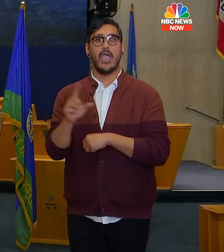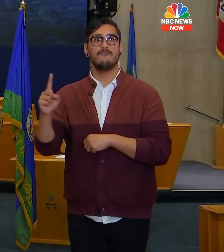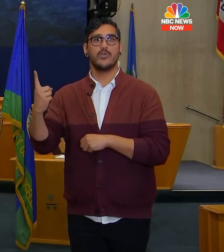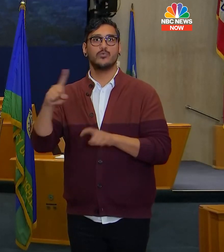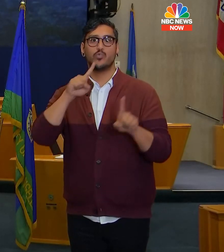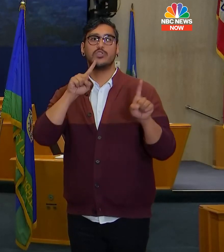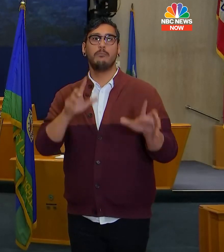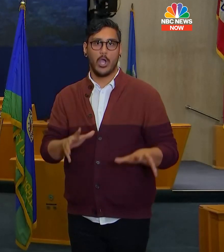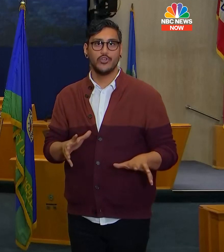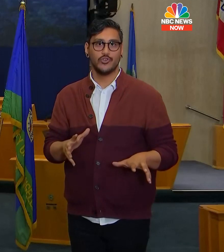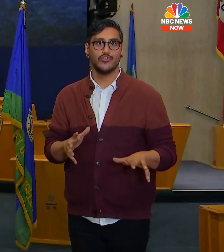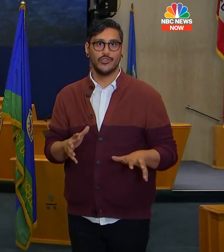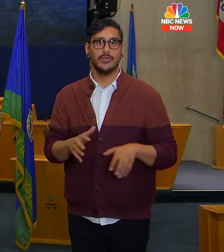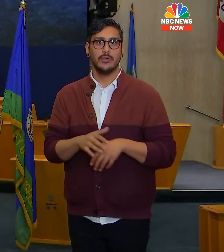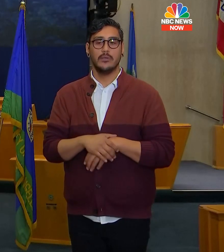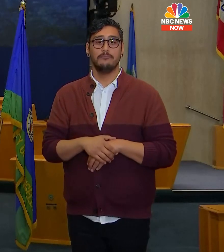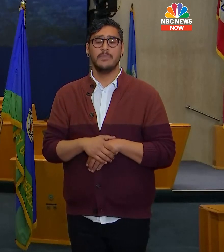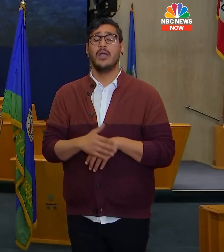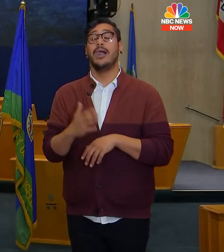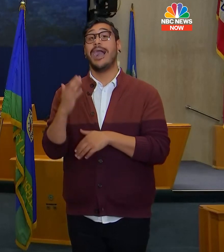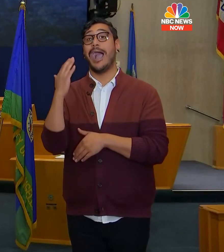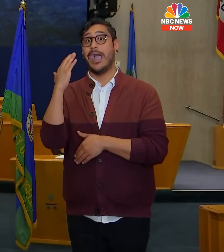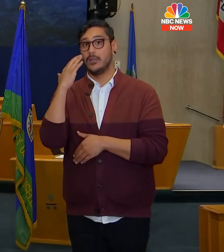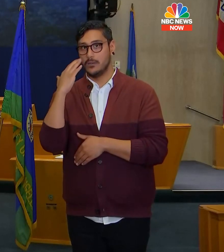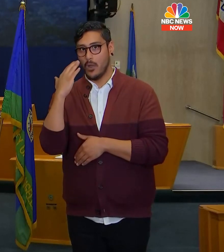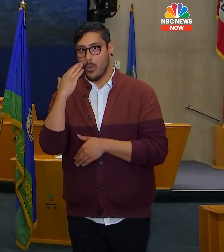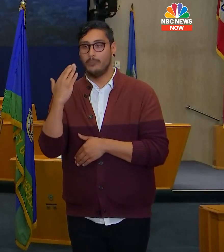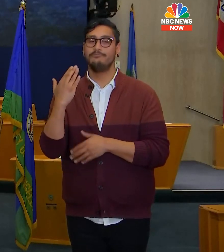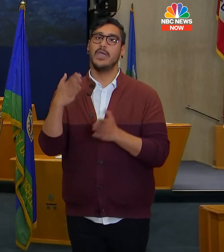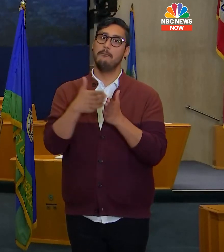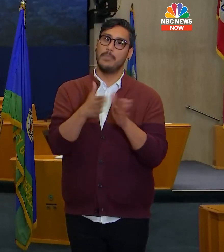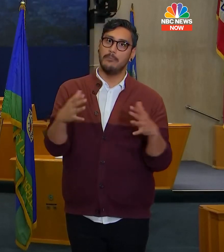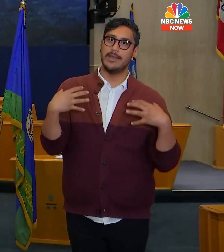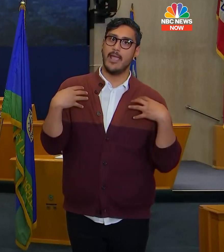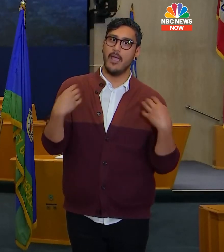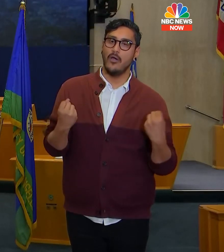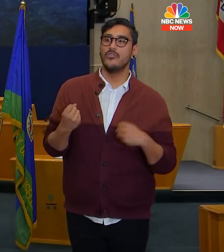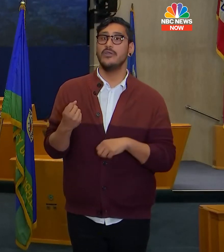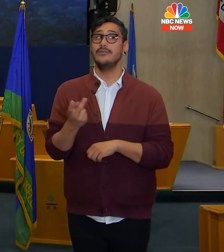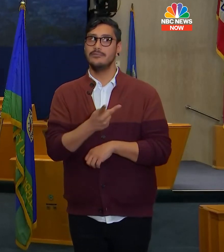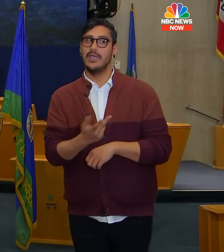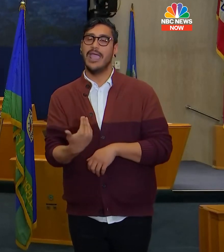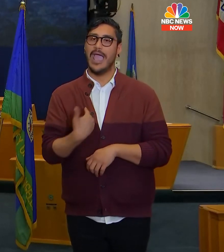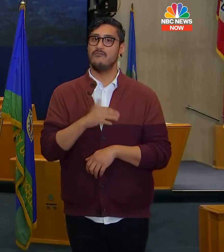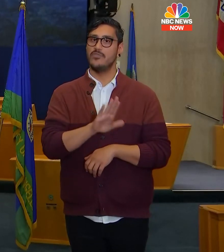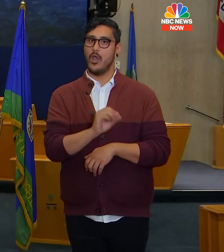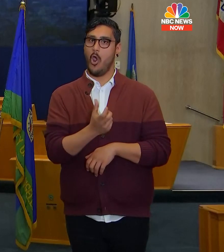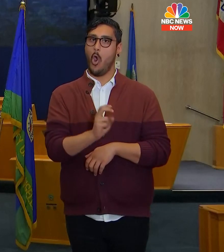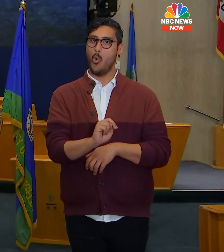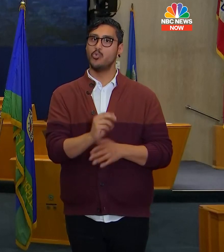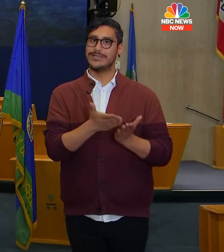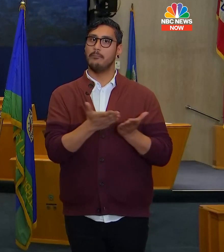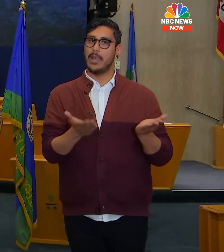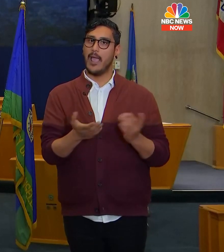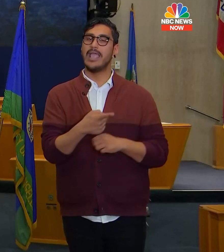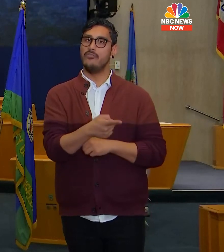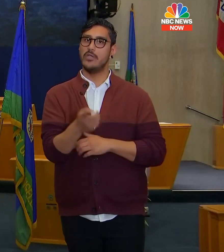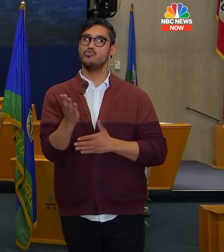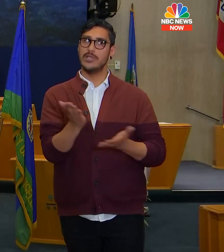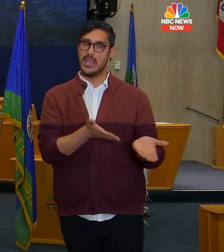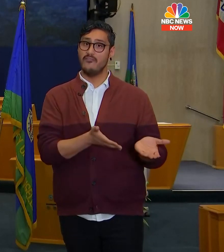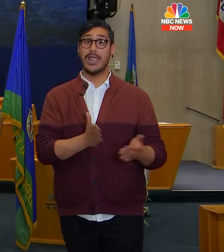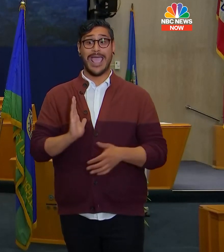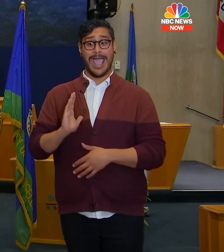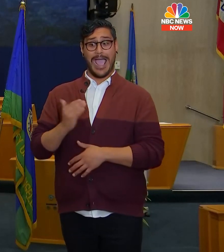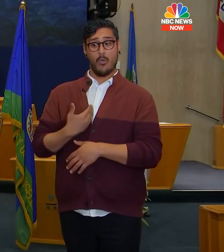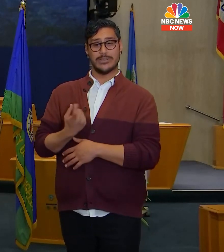is an appropriate division. And I know public health and fire, they also have their own supply lines, and they're delivering. So apparently ours